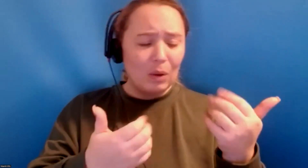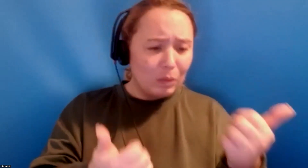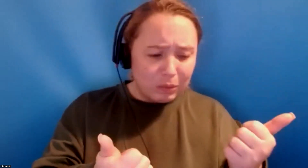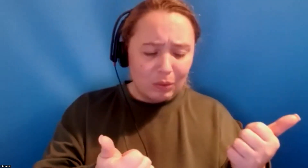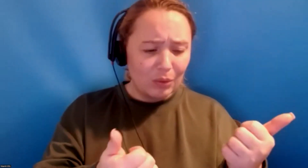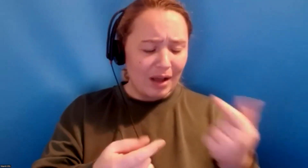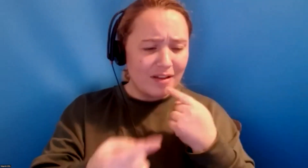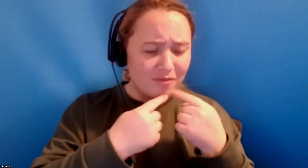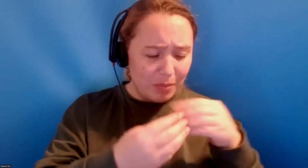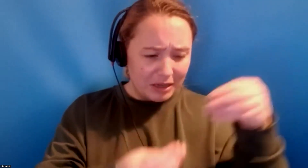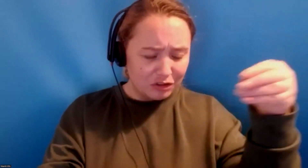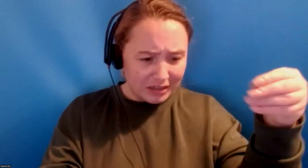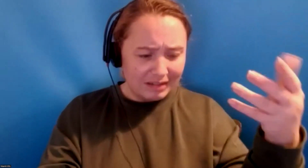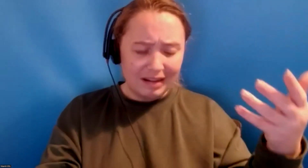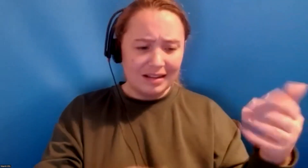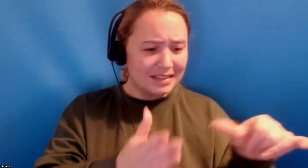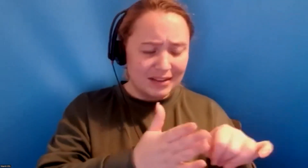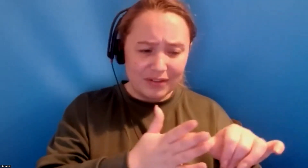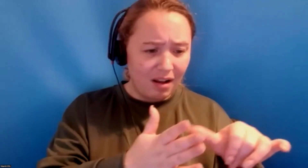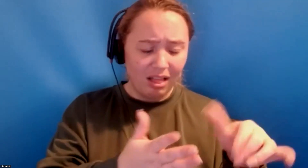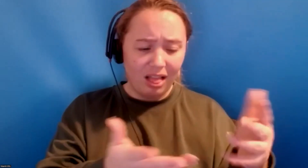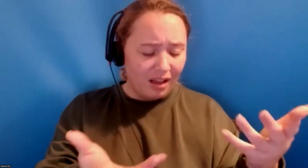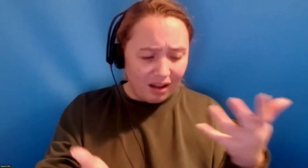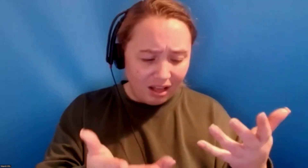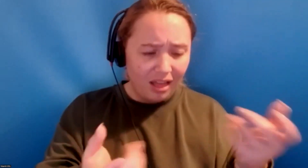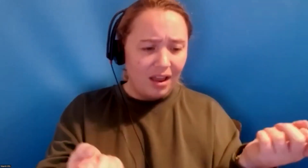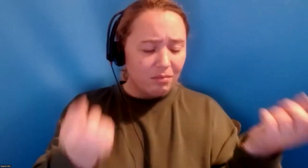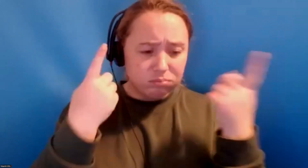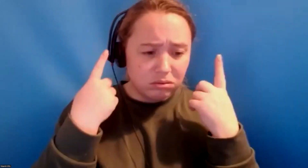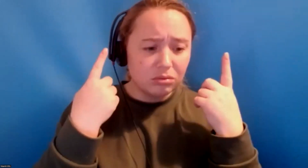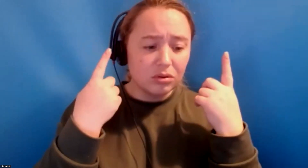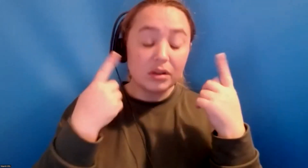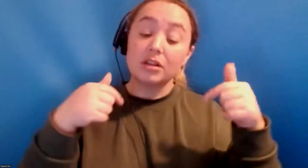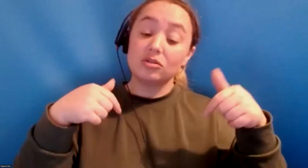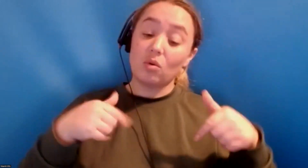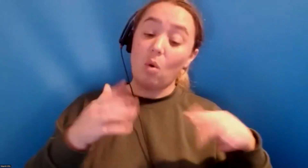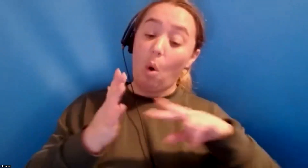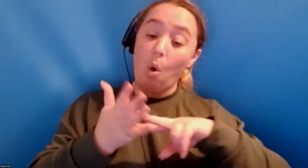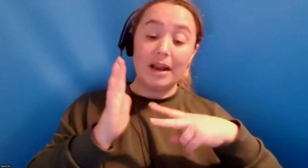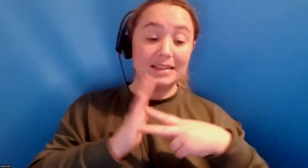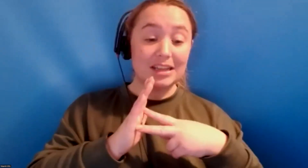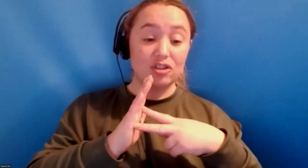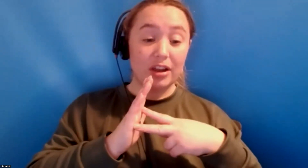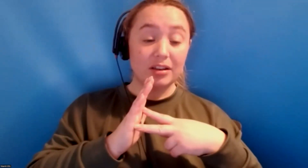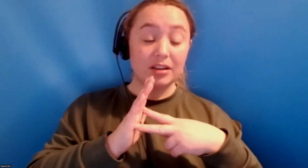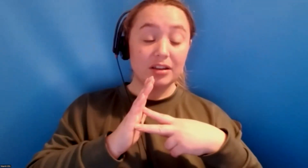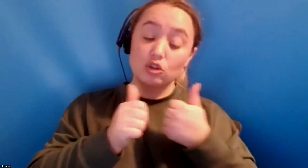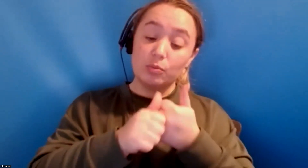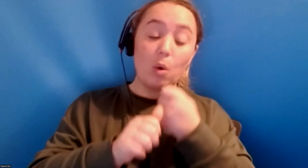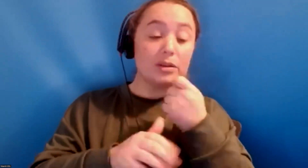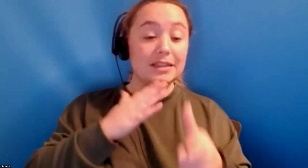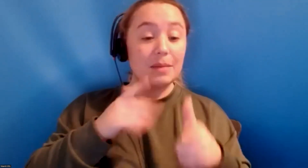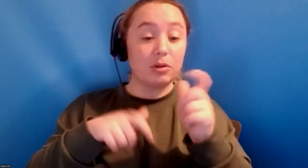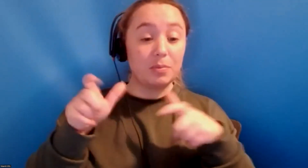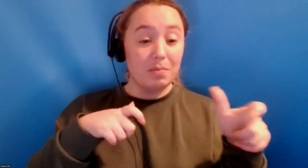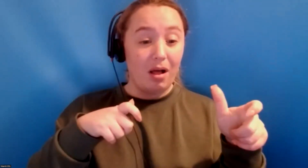in a way that's accessible to them. And I think, you know, as a disabled people's organisation in 2023, we have to look at